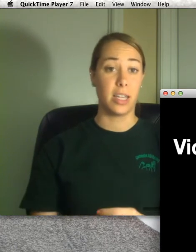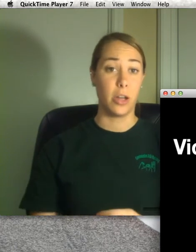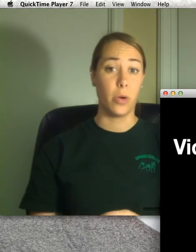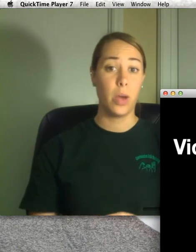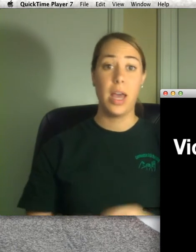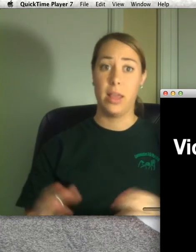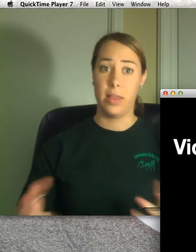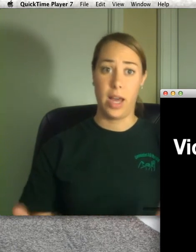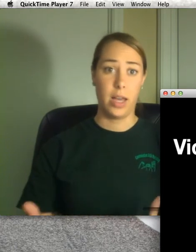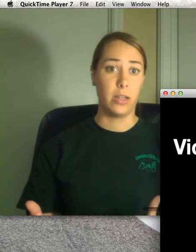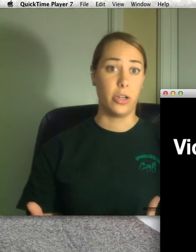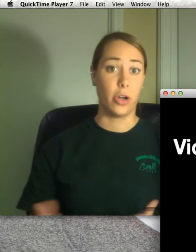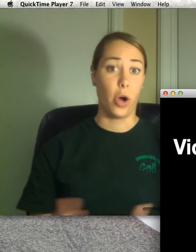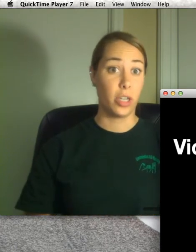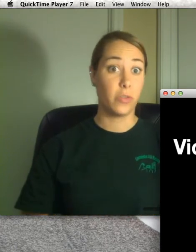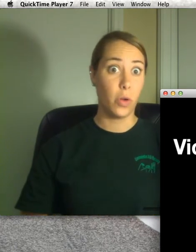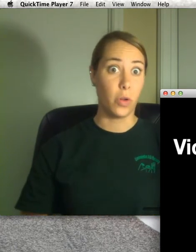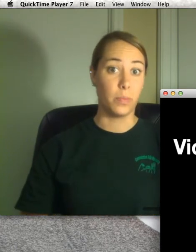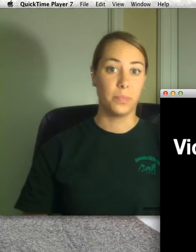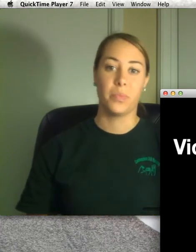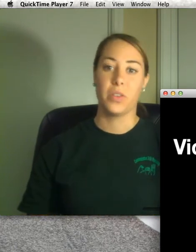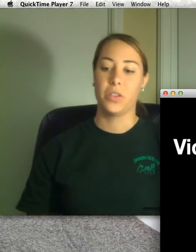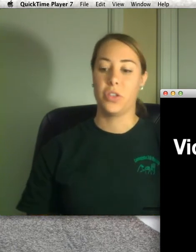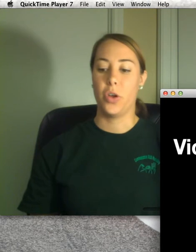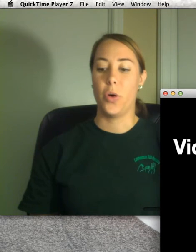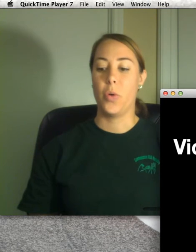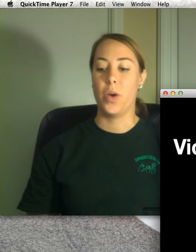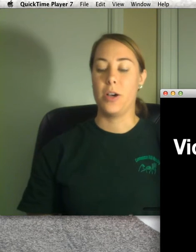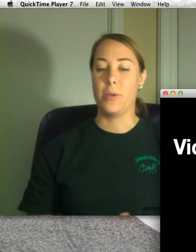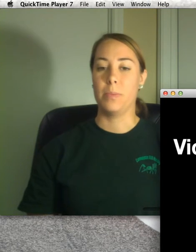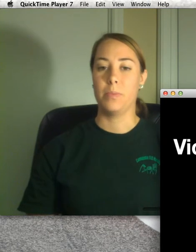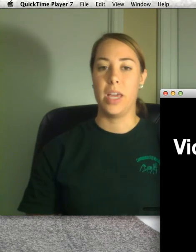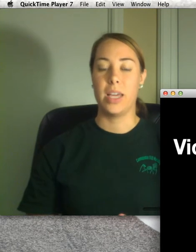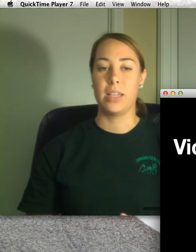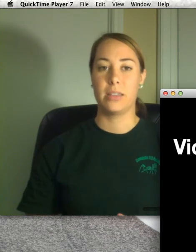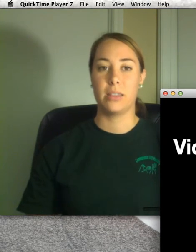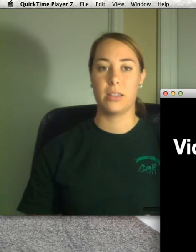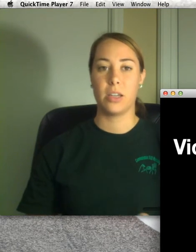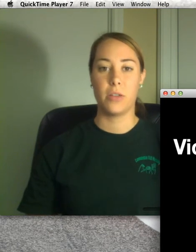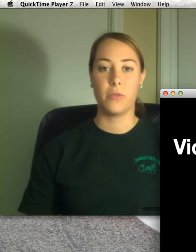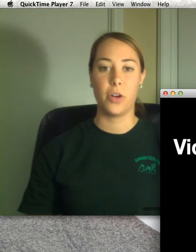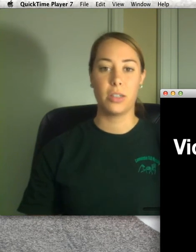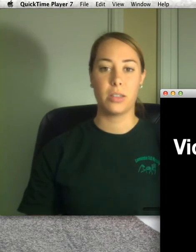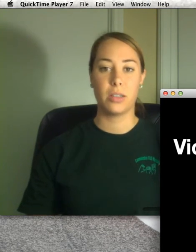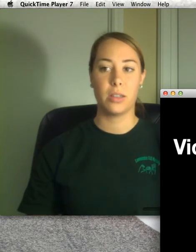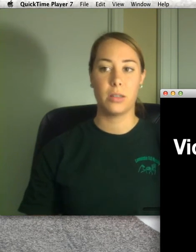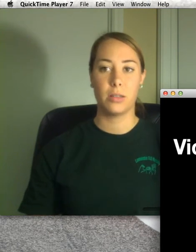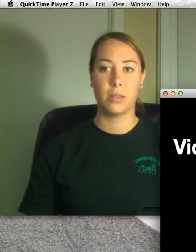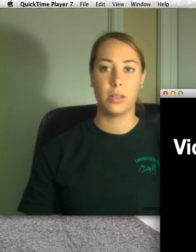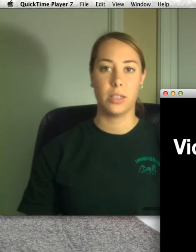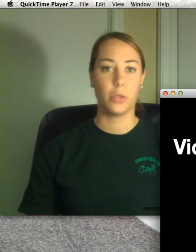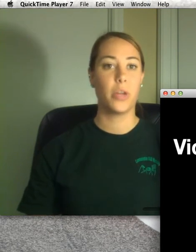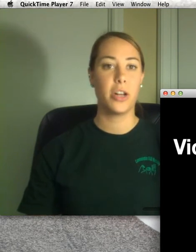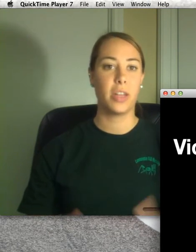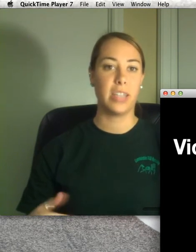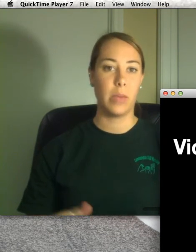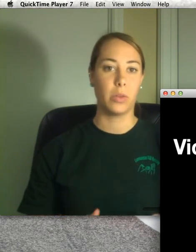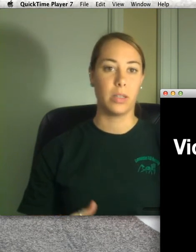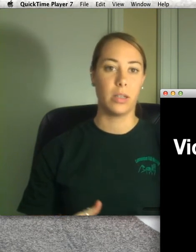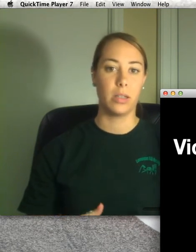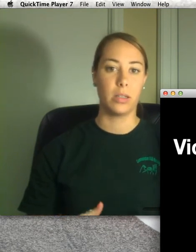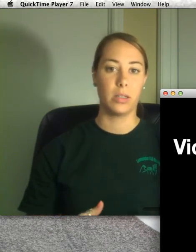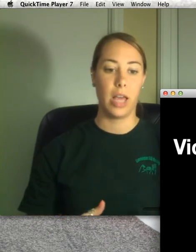tank know that your car is full. So it converts, it's a reader that's